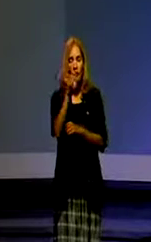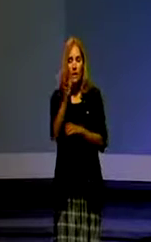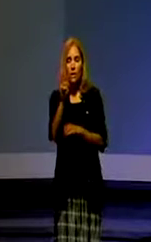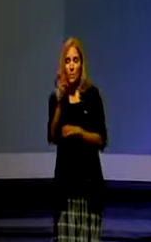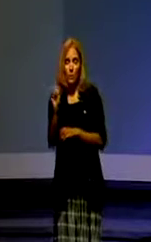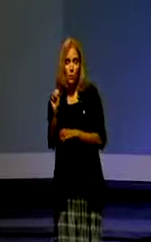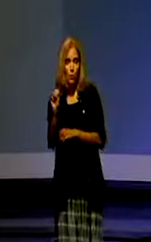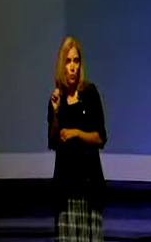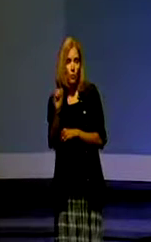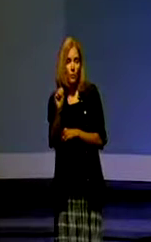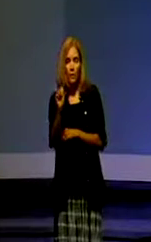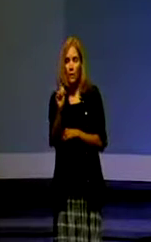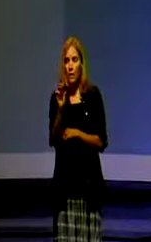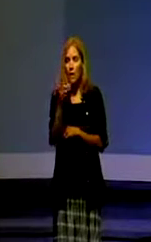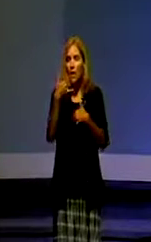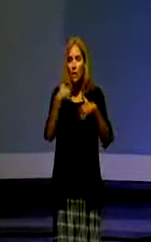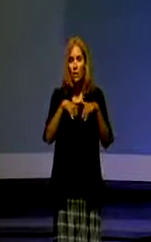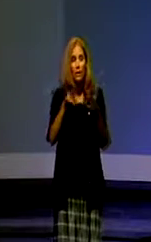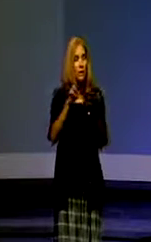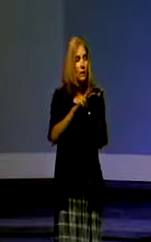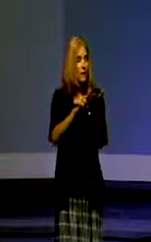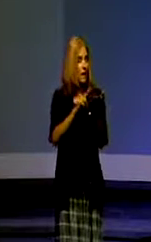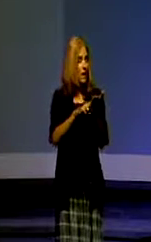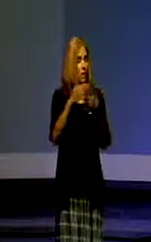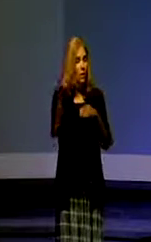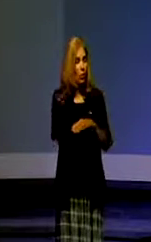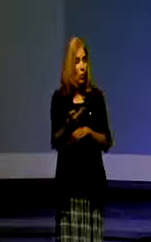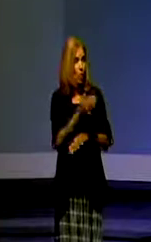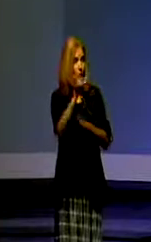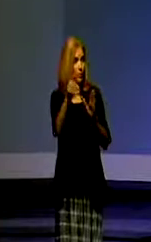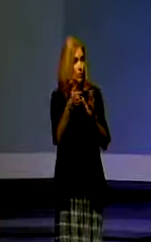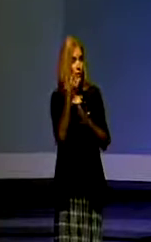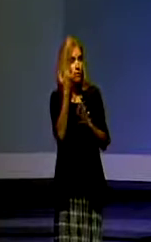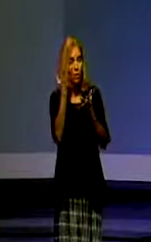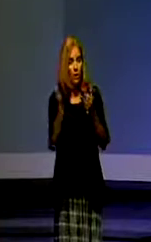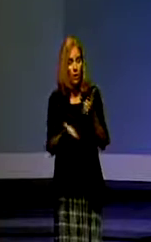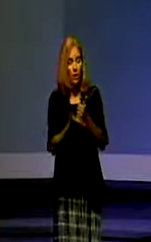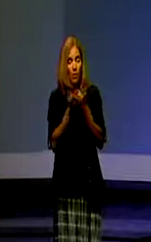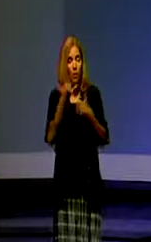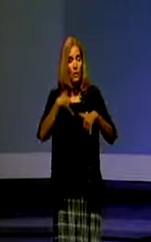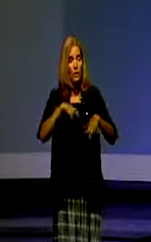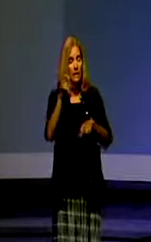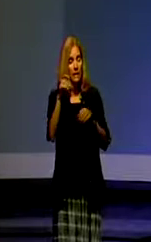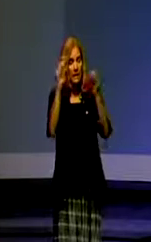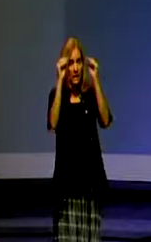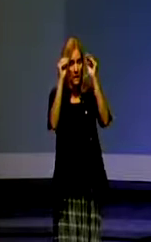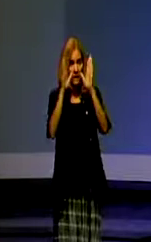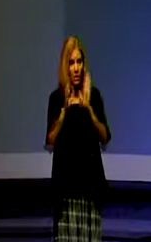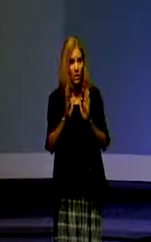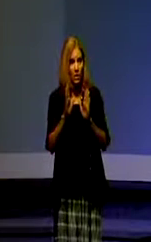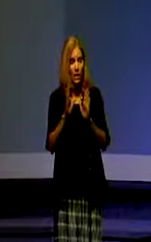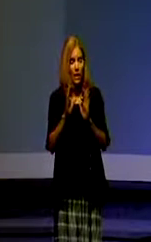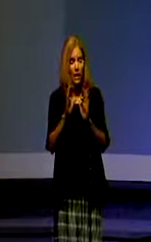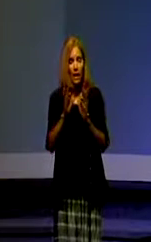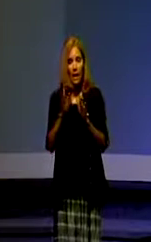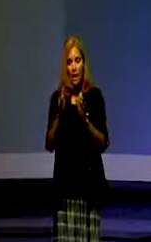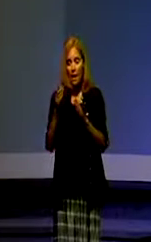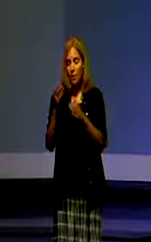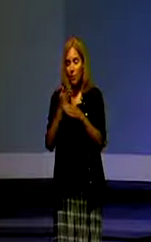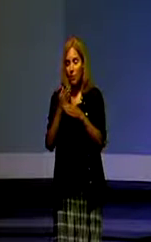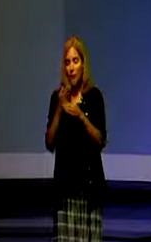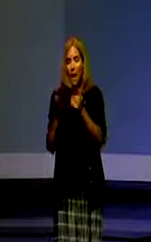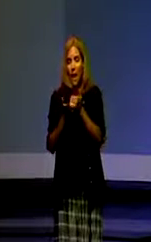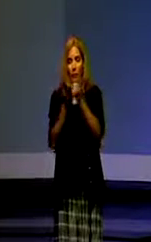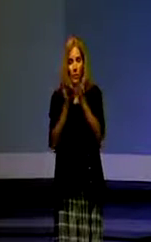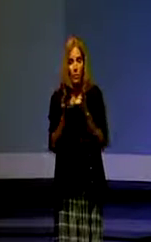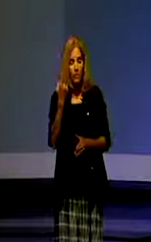Bible School. There is still a sign up at the Welcome Center if you'd like to help. We still need teachers and buddies and